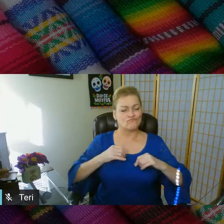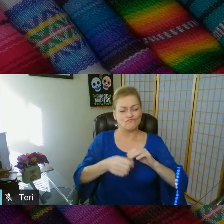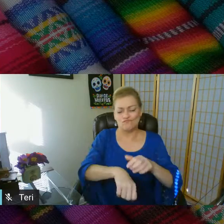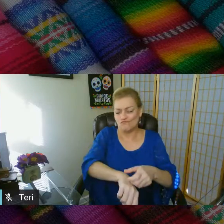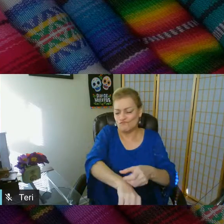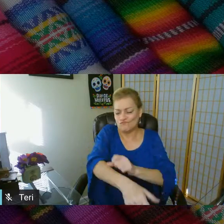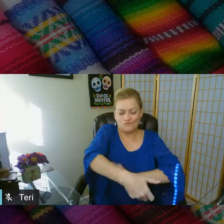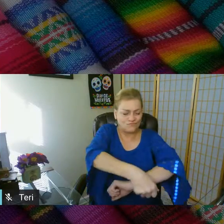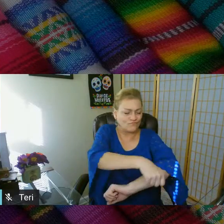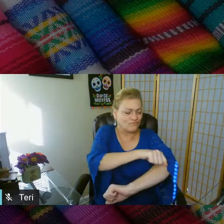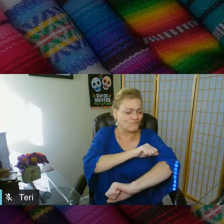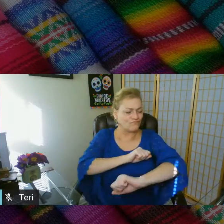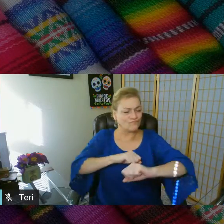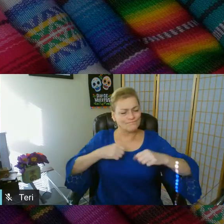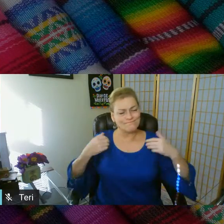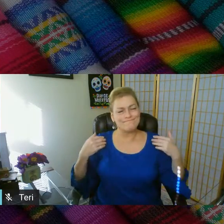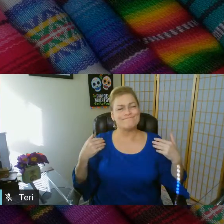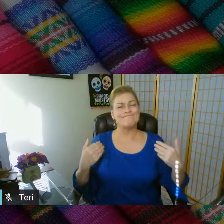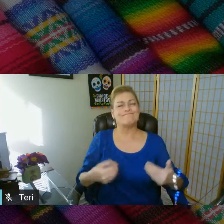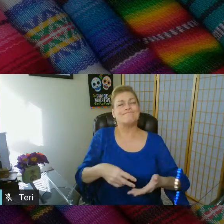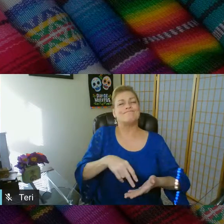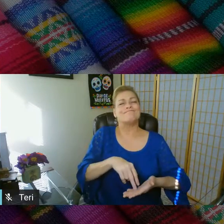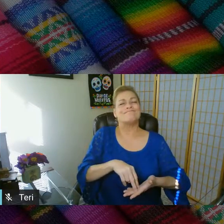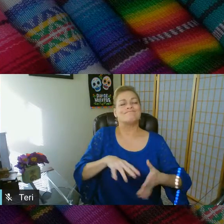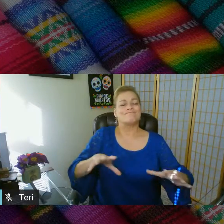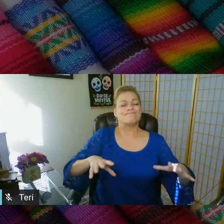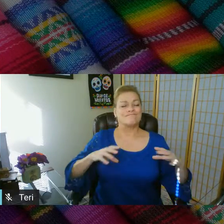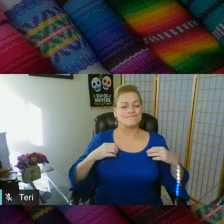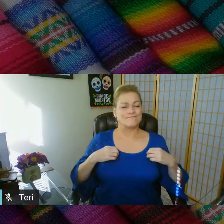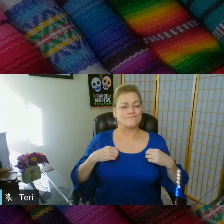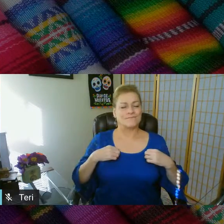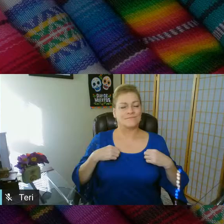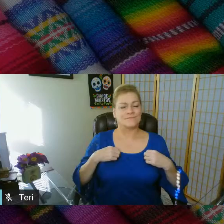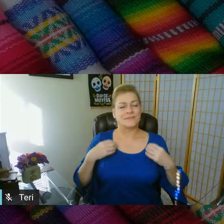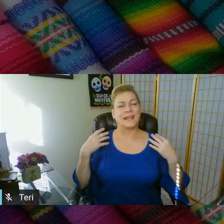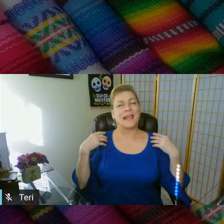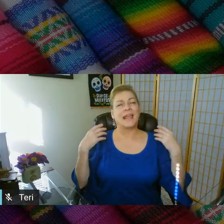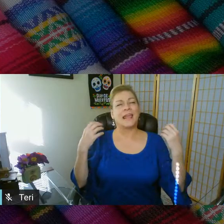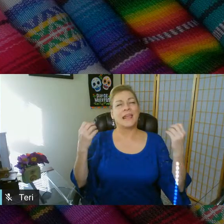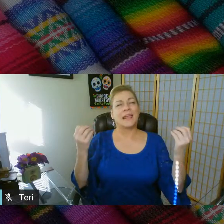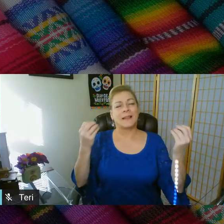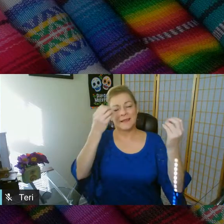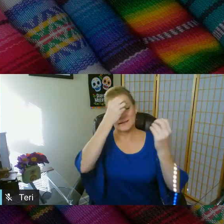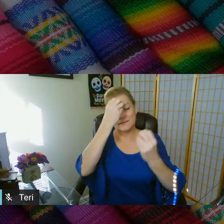to step in to the healing zone,